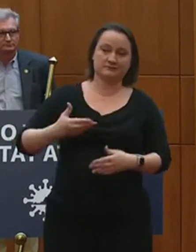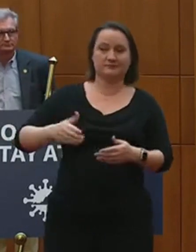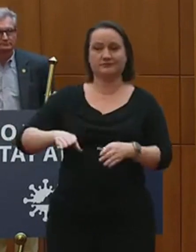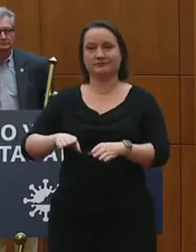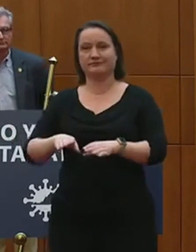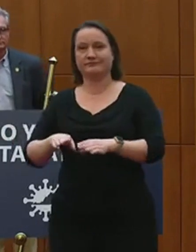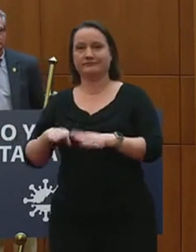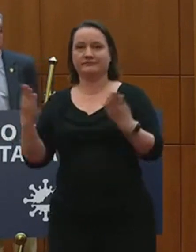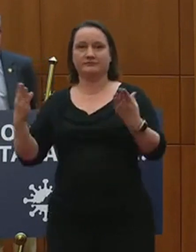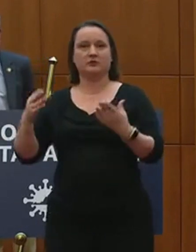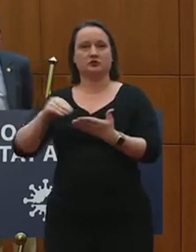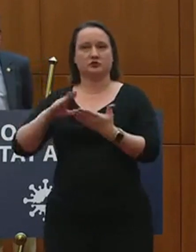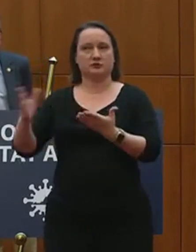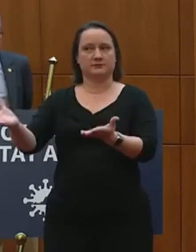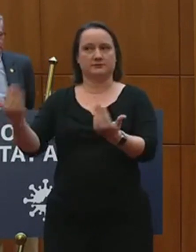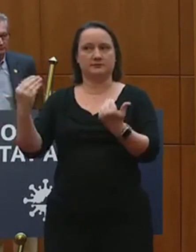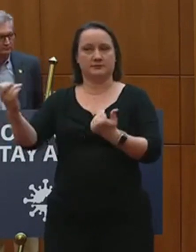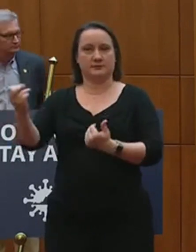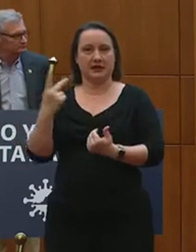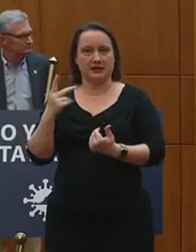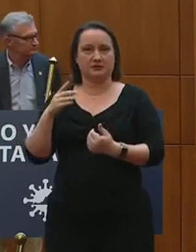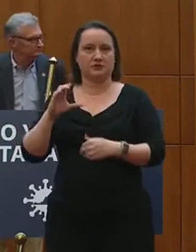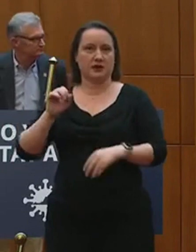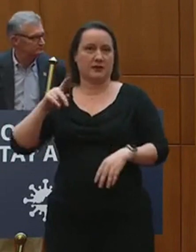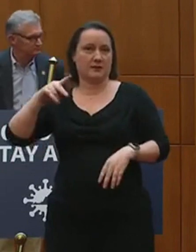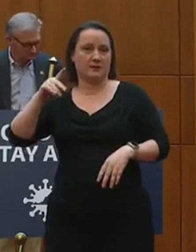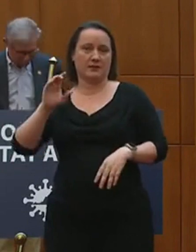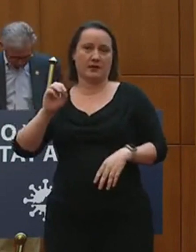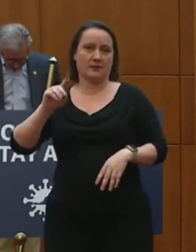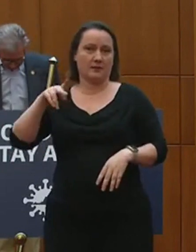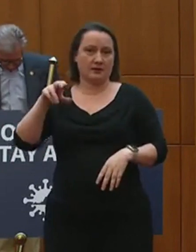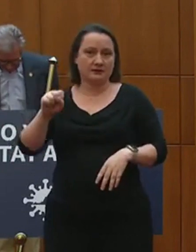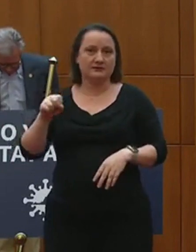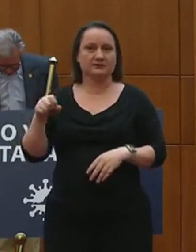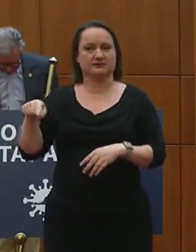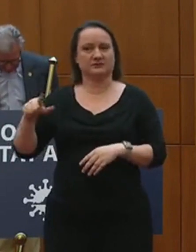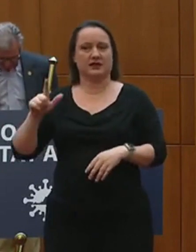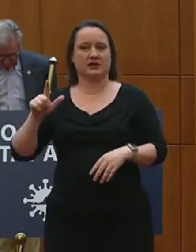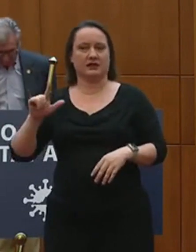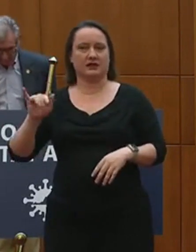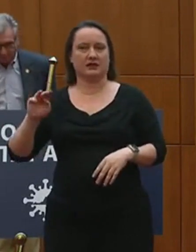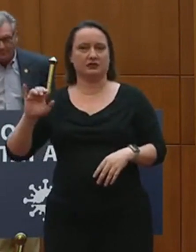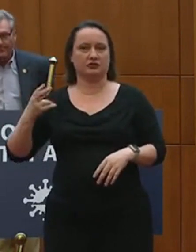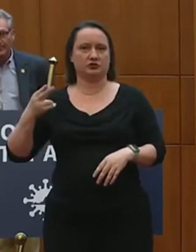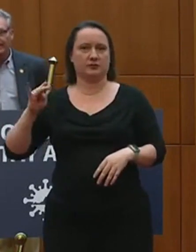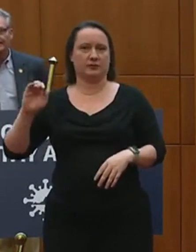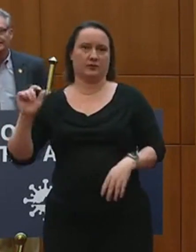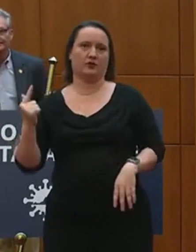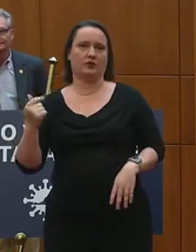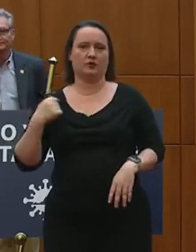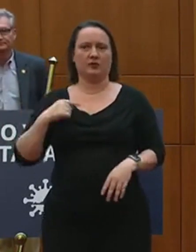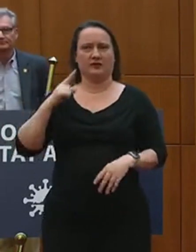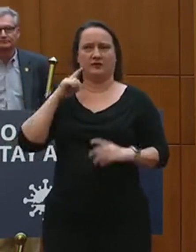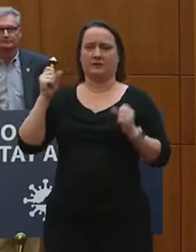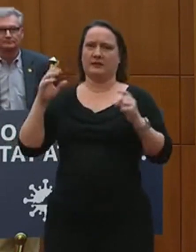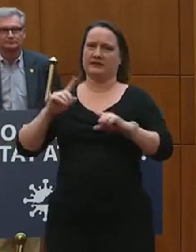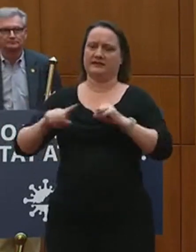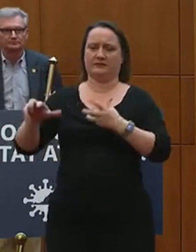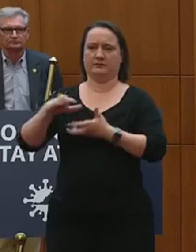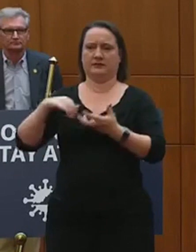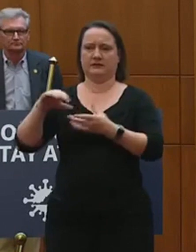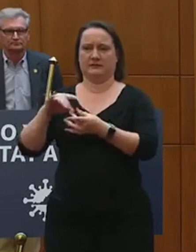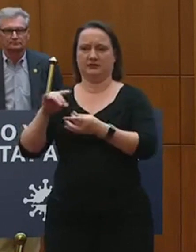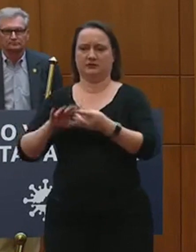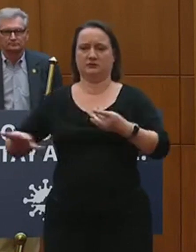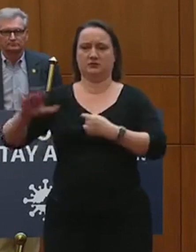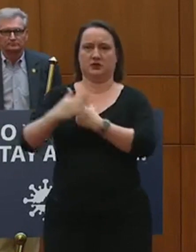students back to their campus in Lynchburg. We have heard too many mixed messages around the